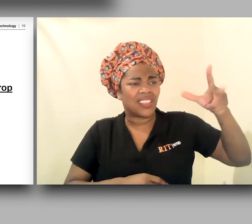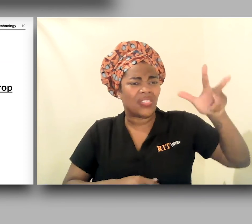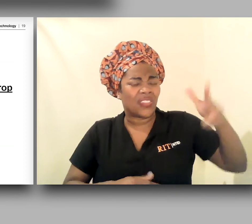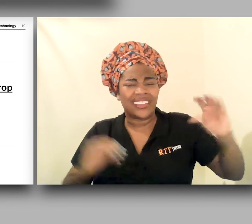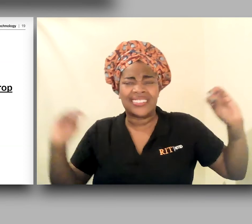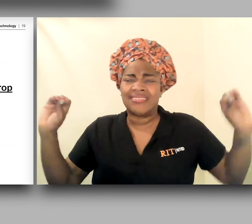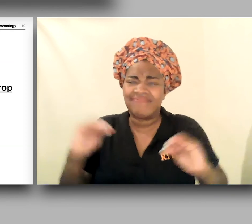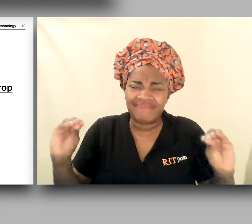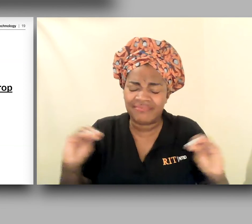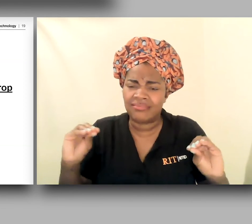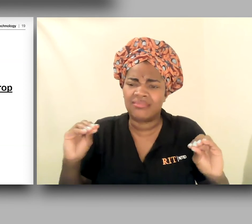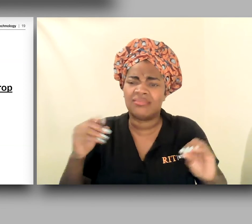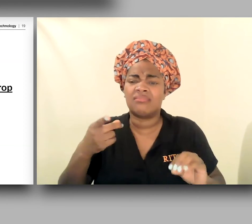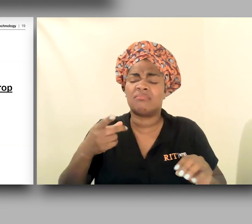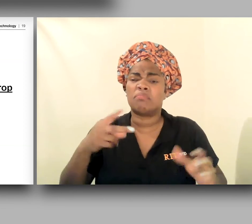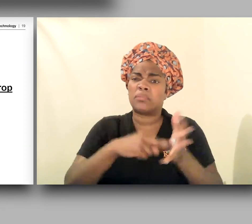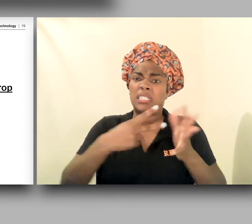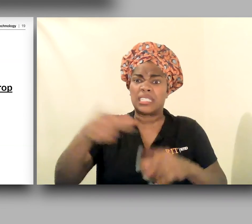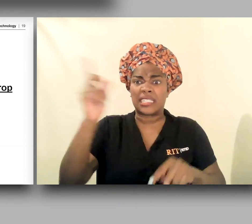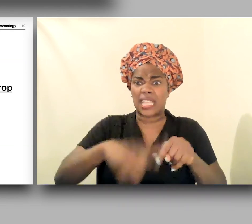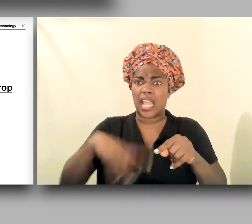beginning of the summer.